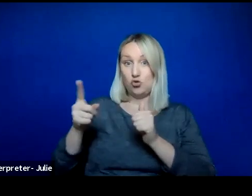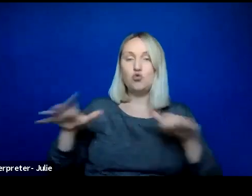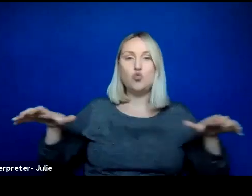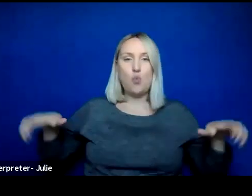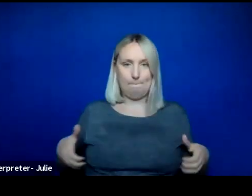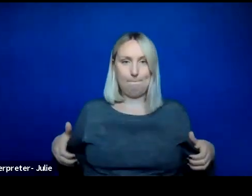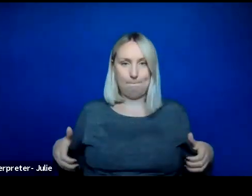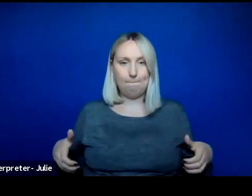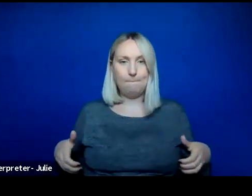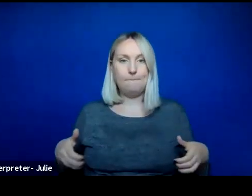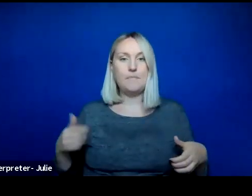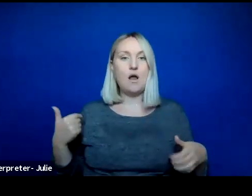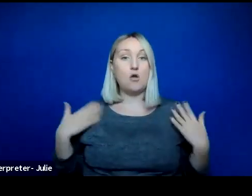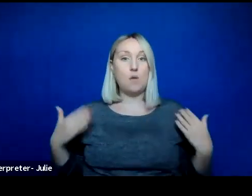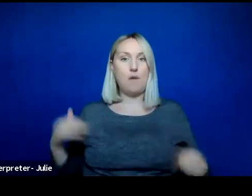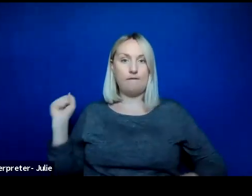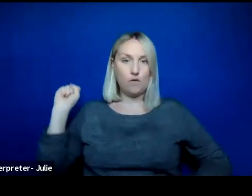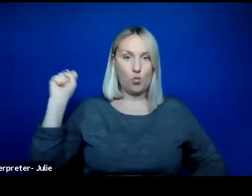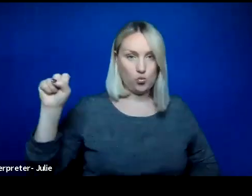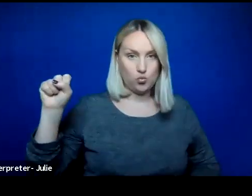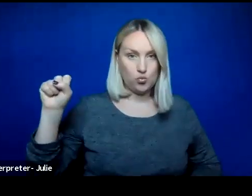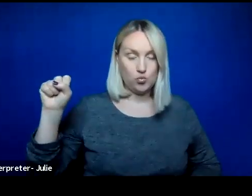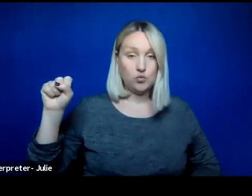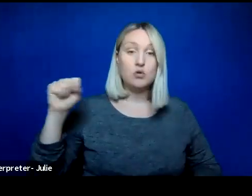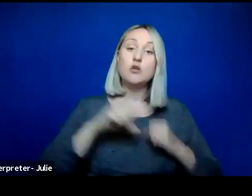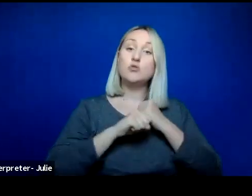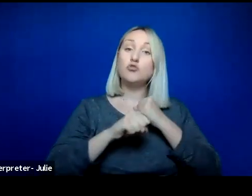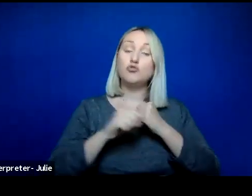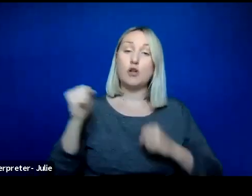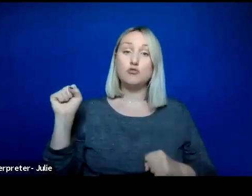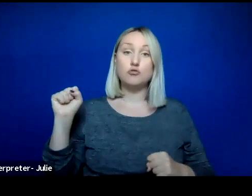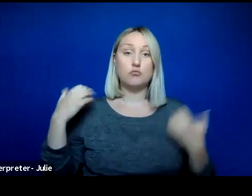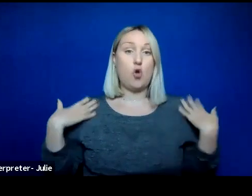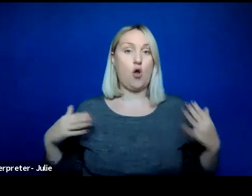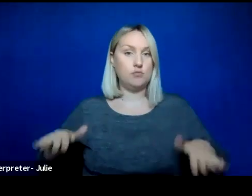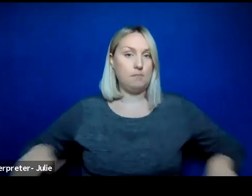and lean your body forward. You could also just stretch the arms back.